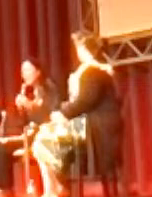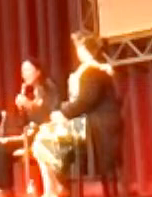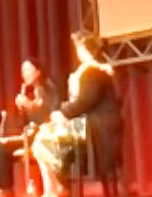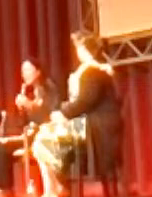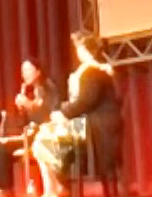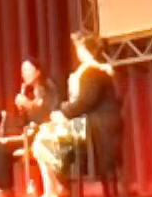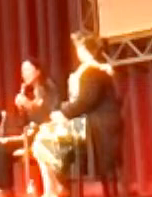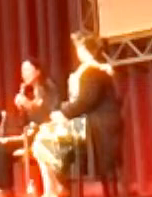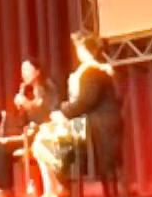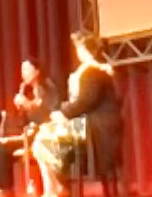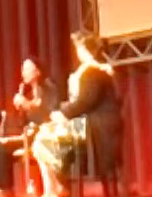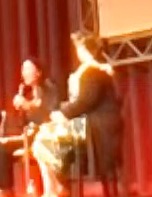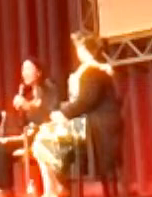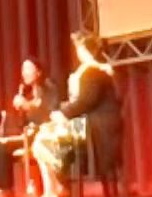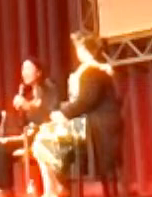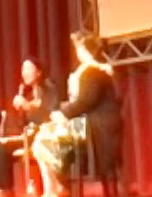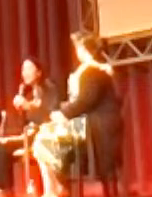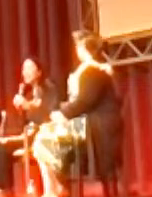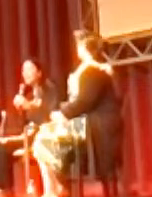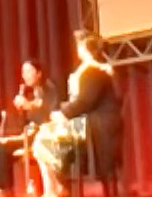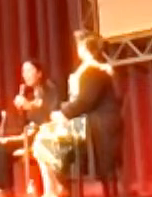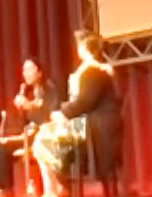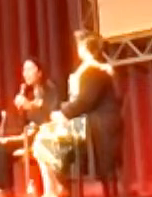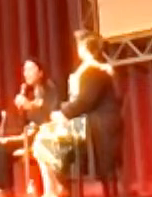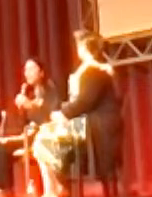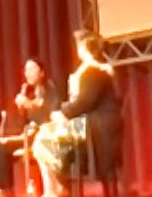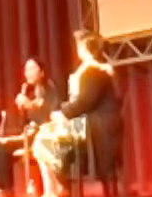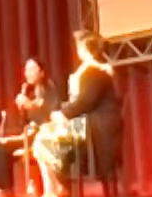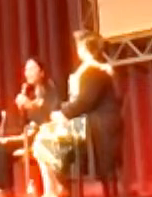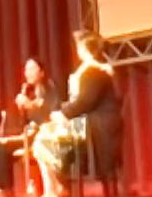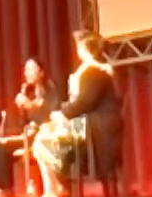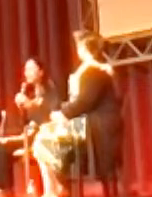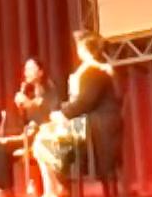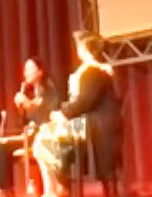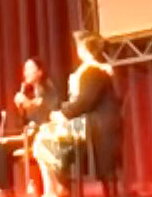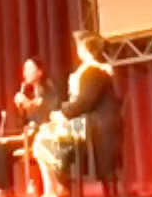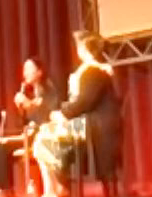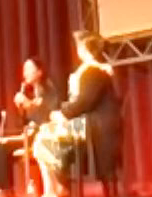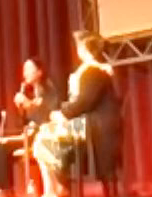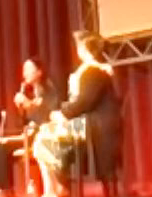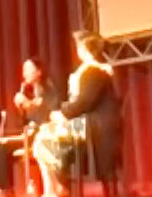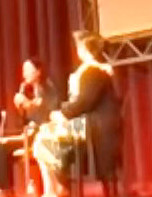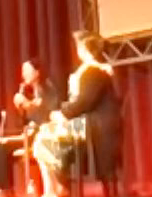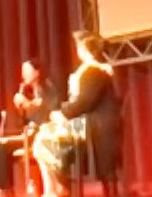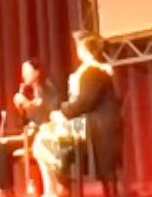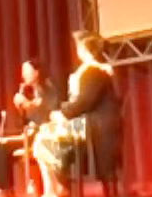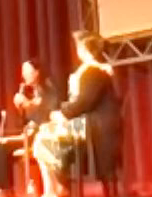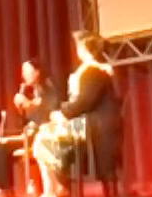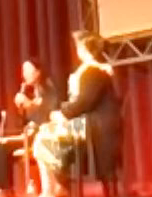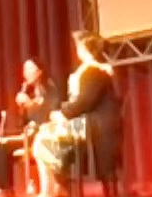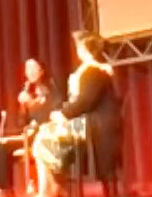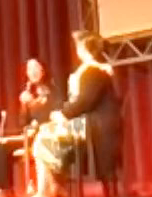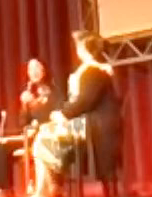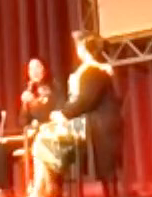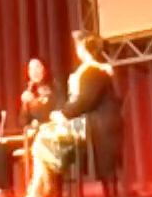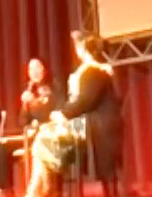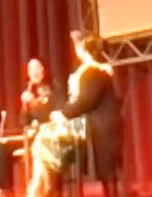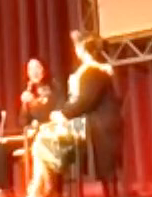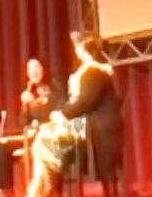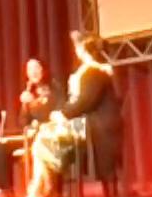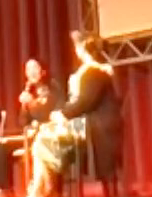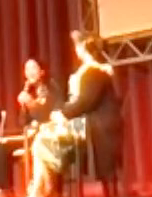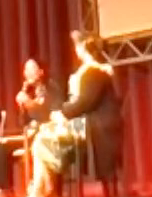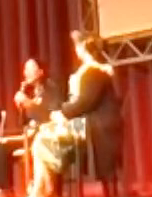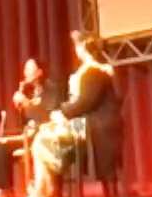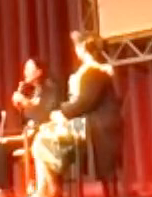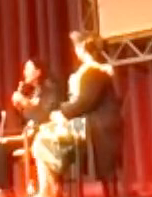the National Endowment for the Humanities, Dr. Lowe, the current chair. She came to visit with her team. And we were talking about